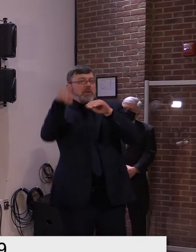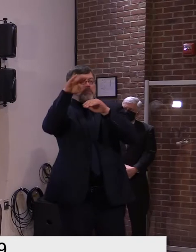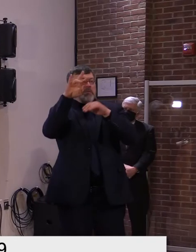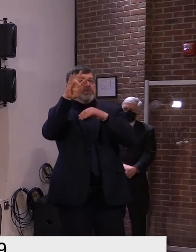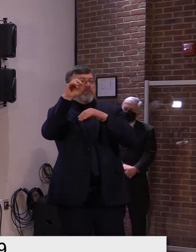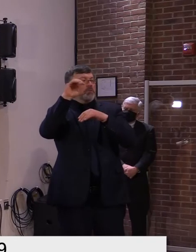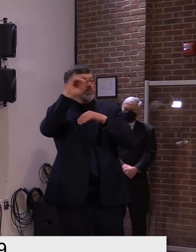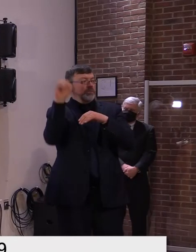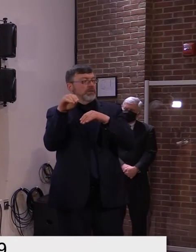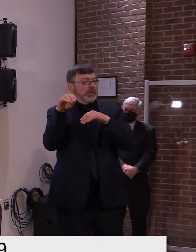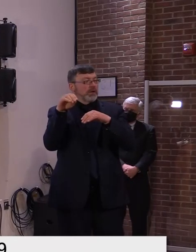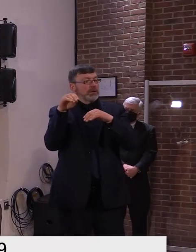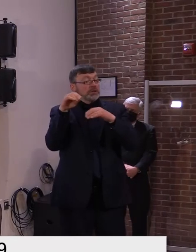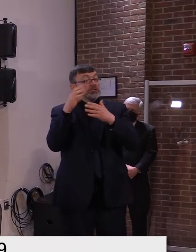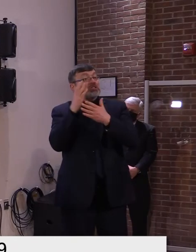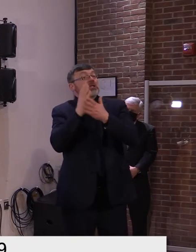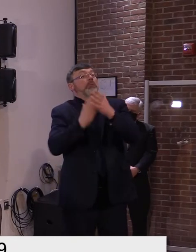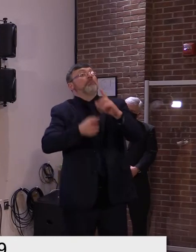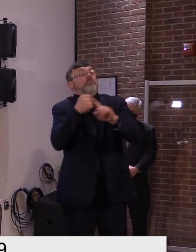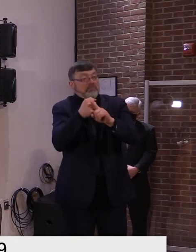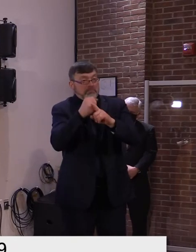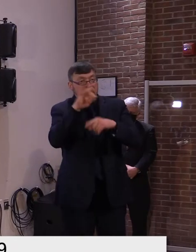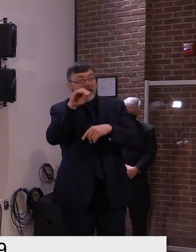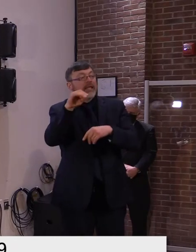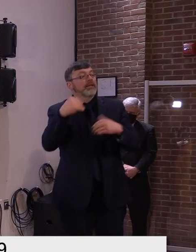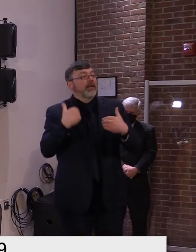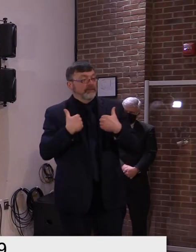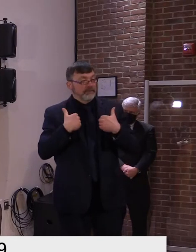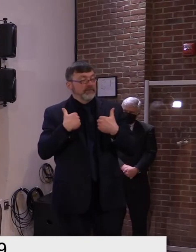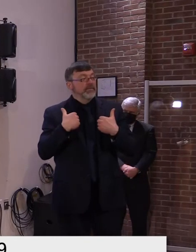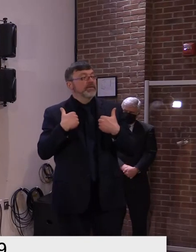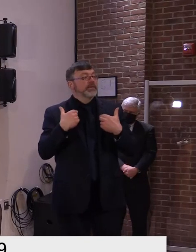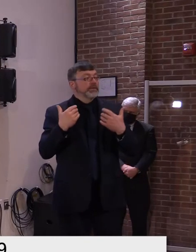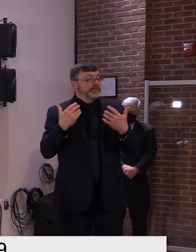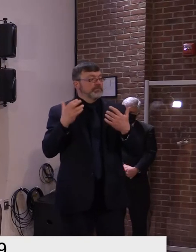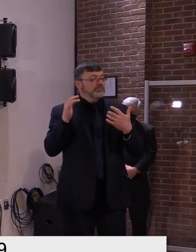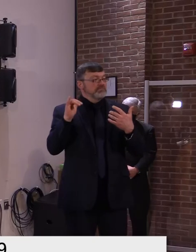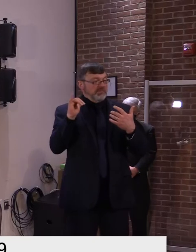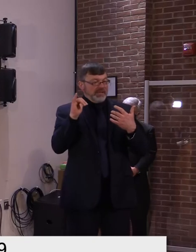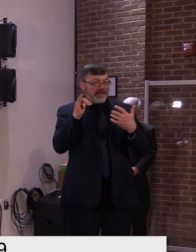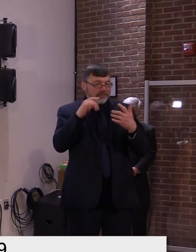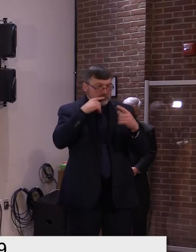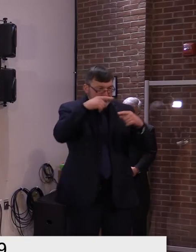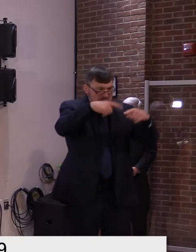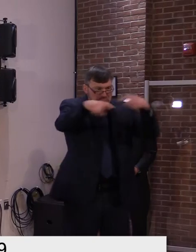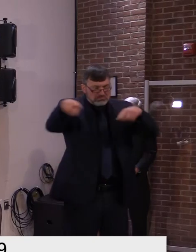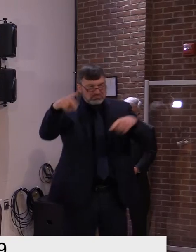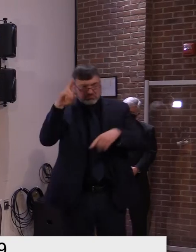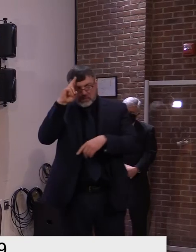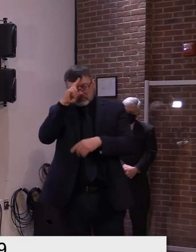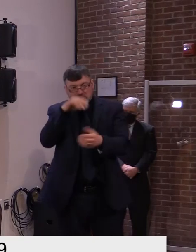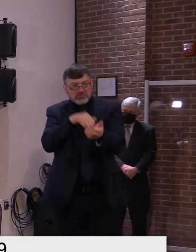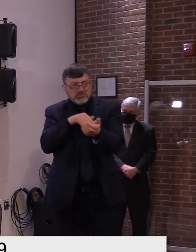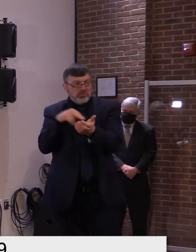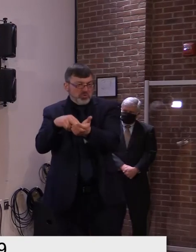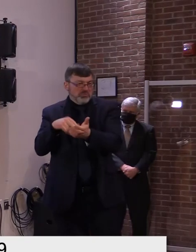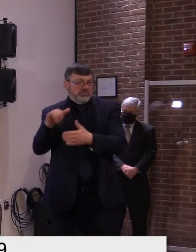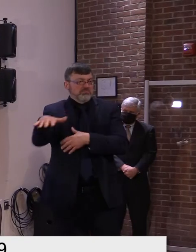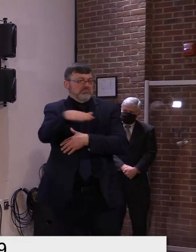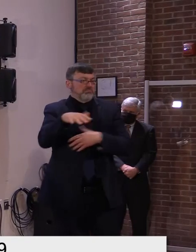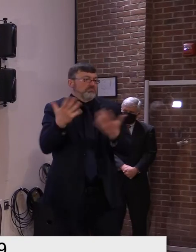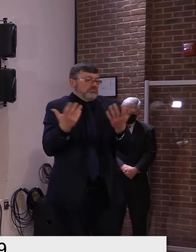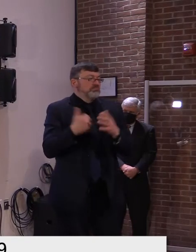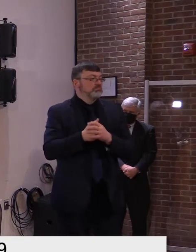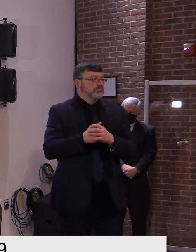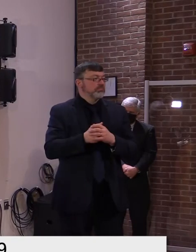low 90% range amongst their staff. So obviously any diminishment in